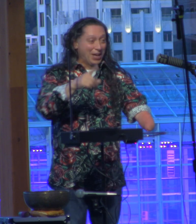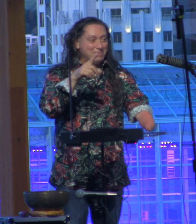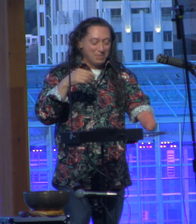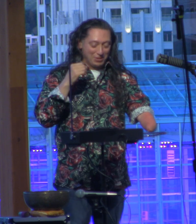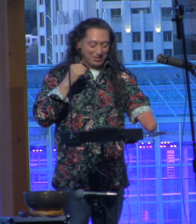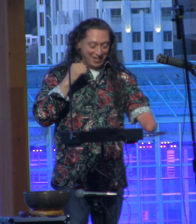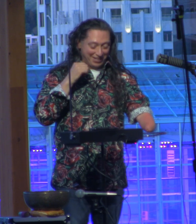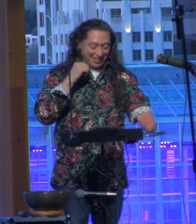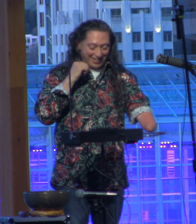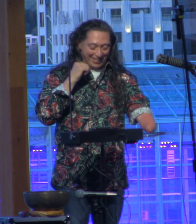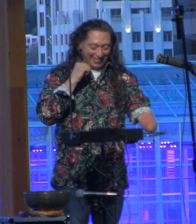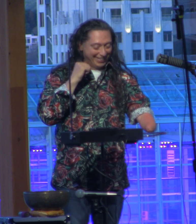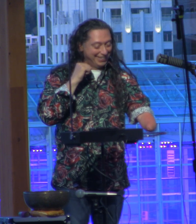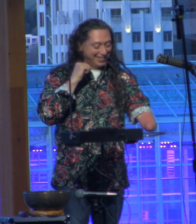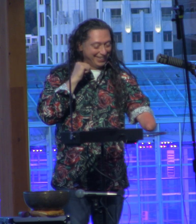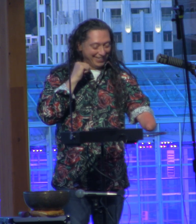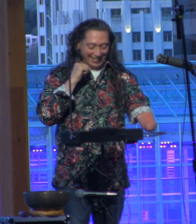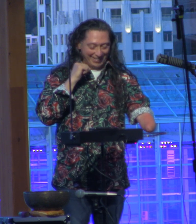Well, I'm almost done.